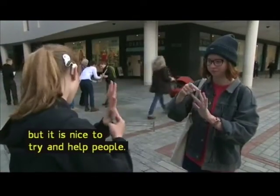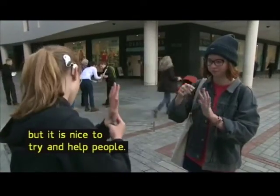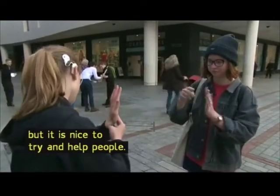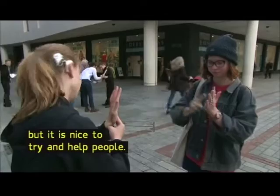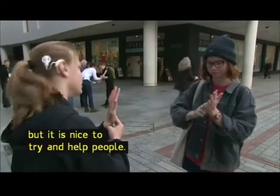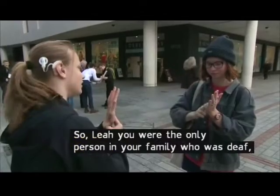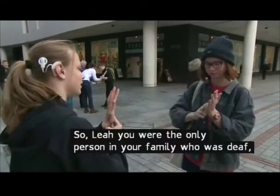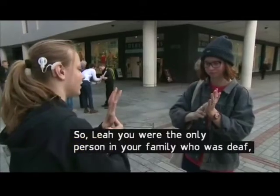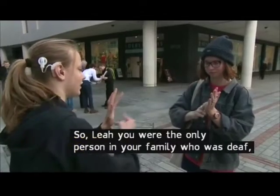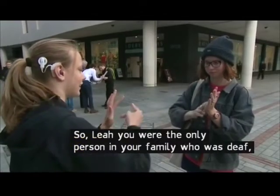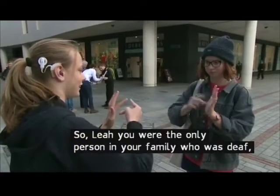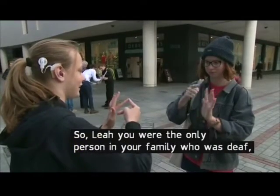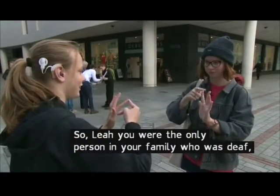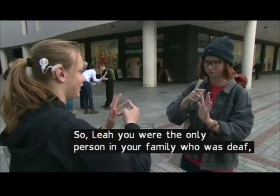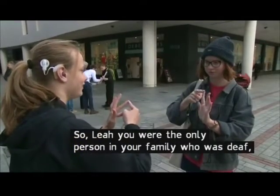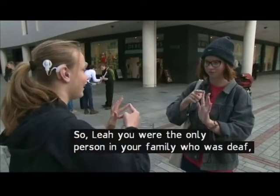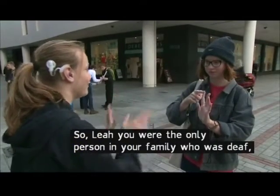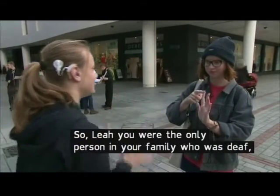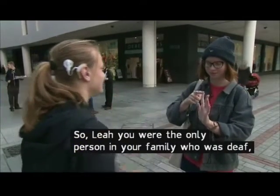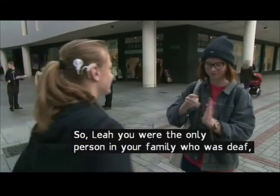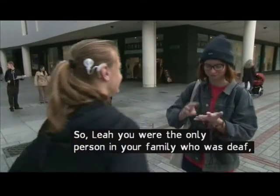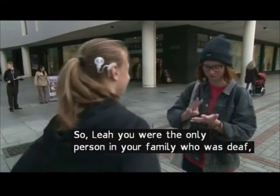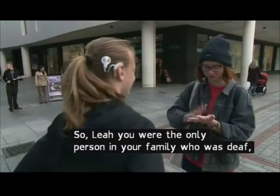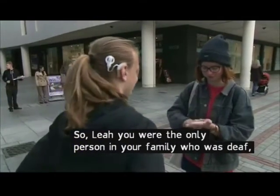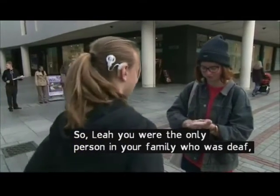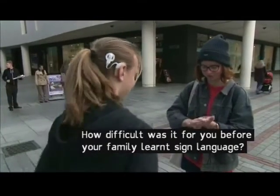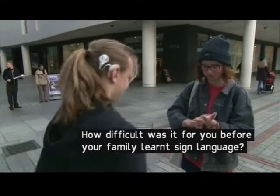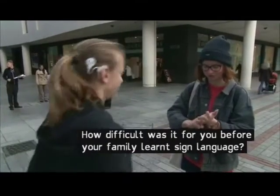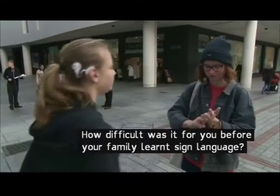family who was deaf. How difficult was it for you before your family learnt sign language? Yeah,